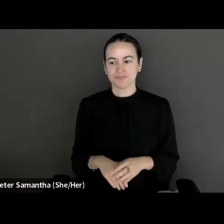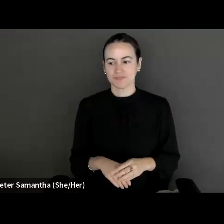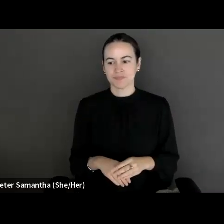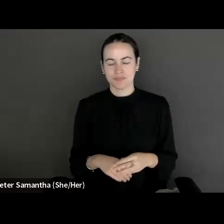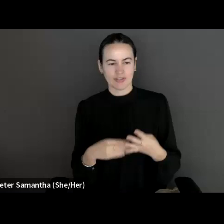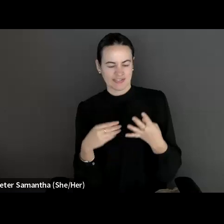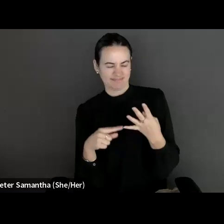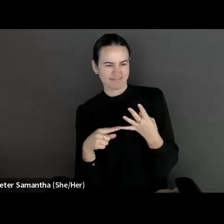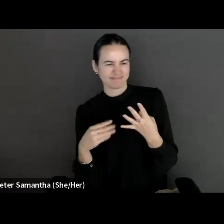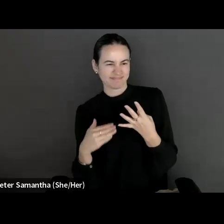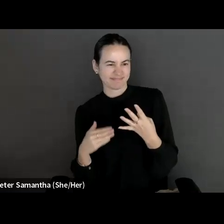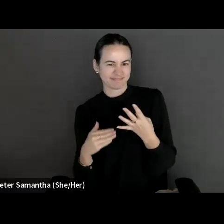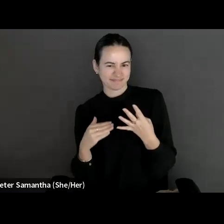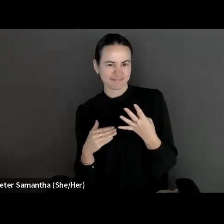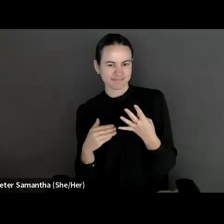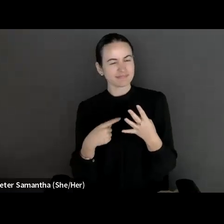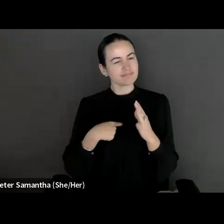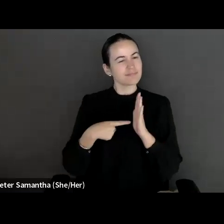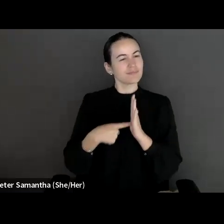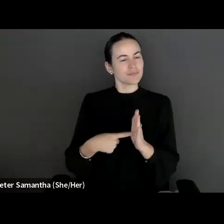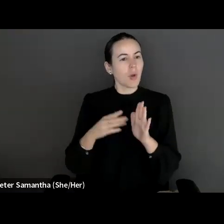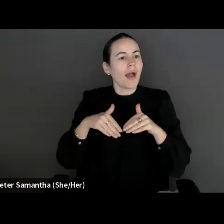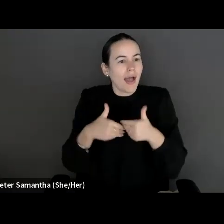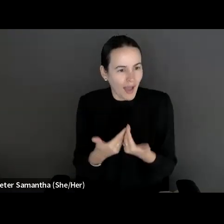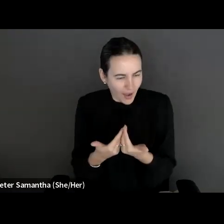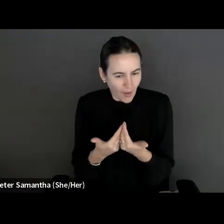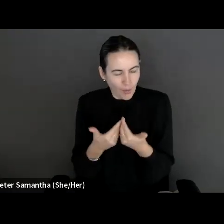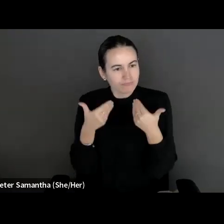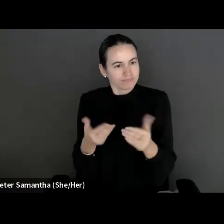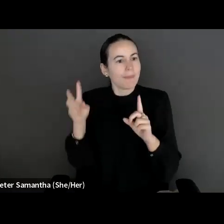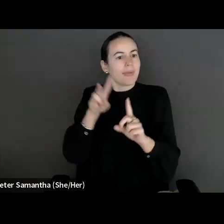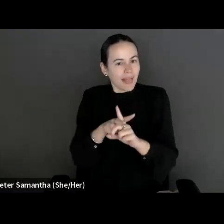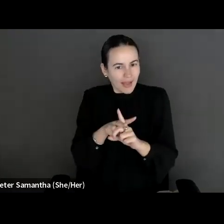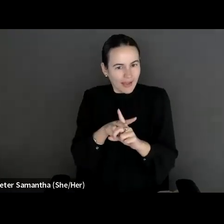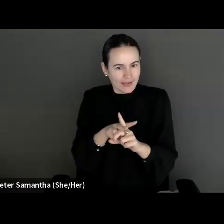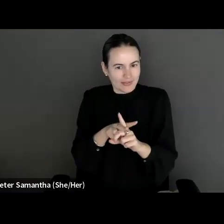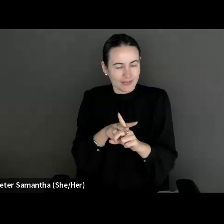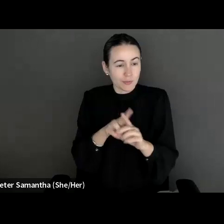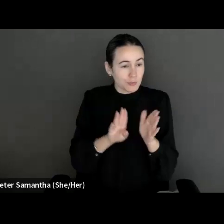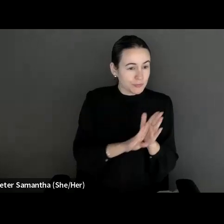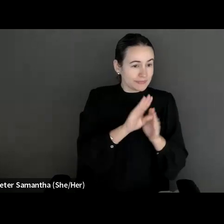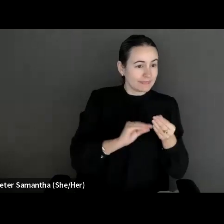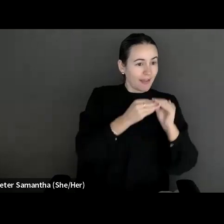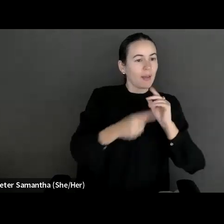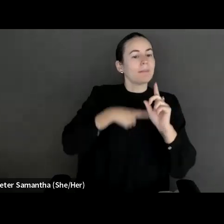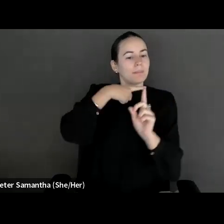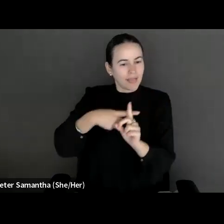I will show how this model can be used for both rating scale development and validation.